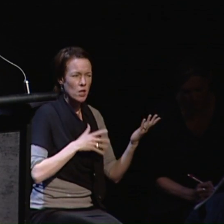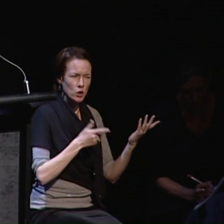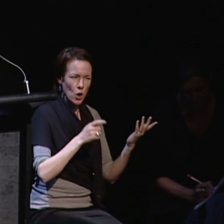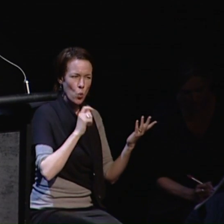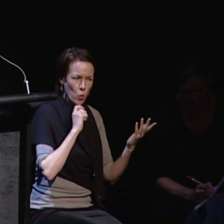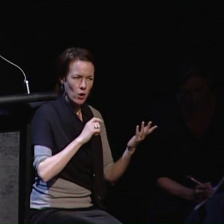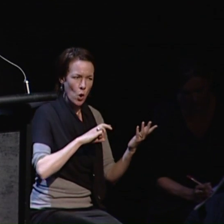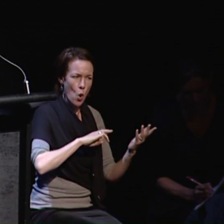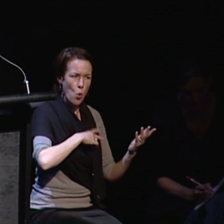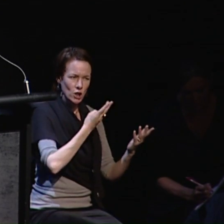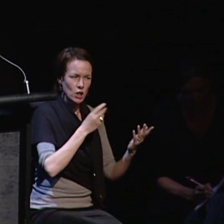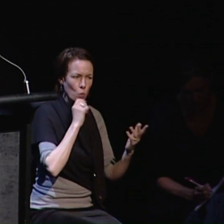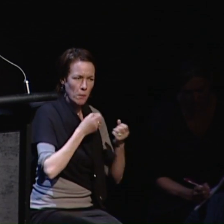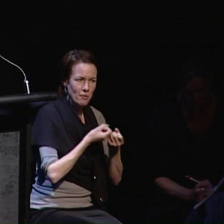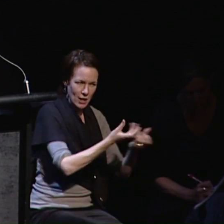in Washington.